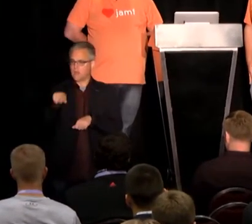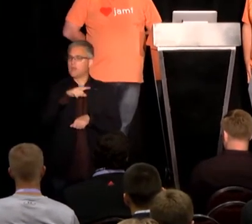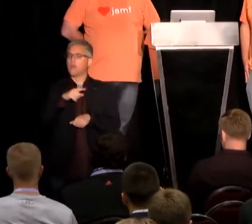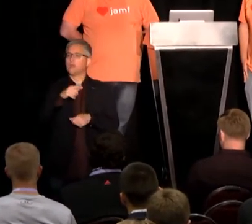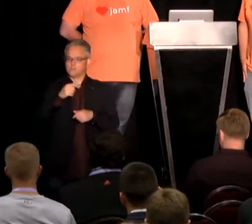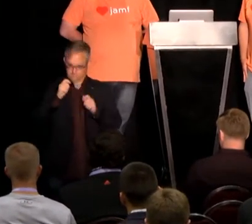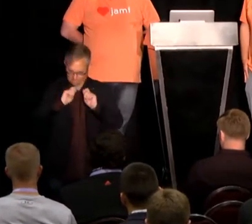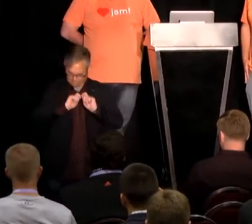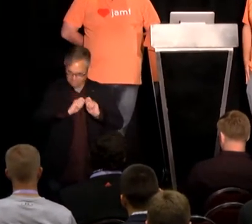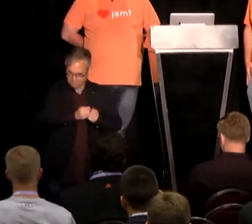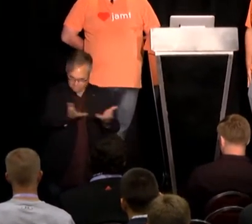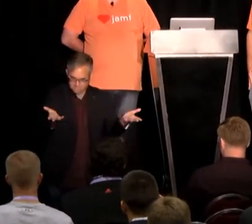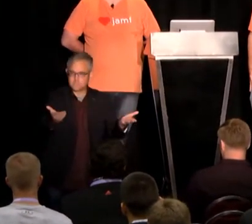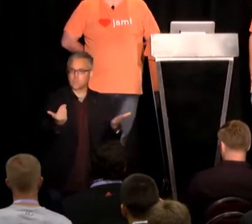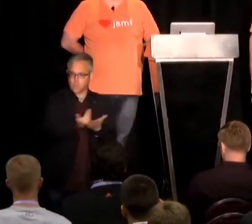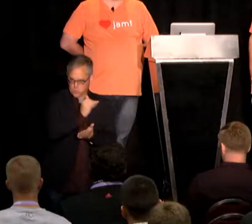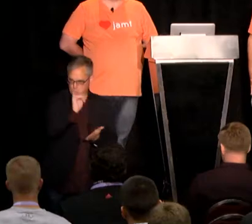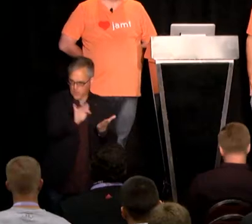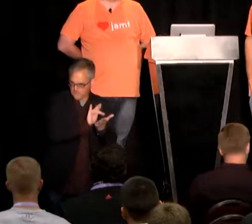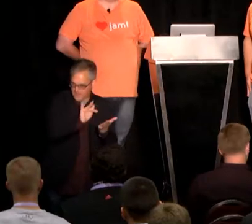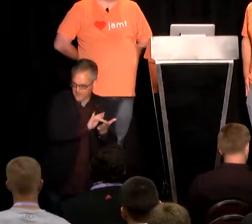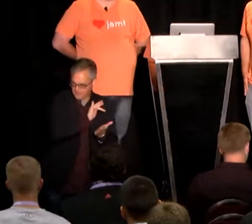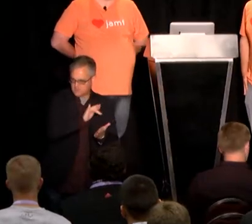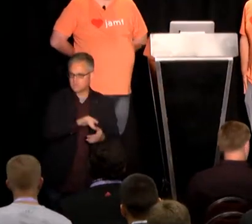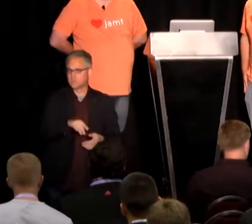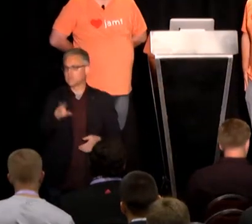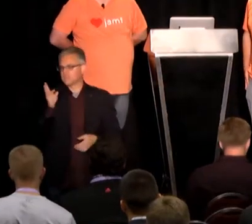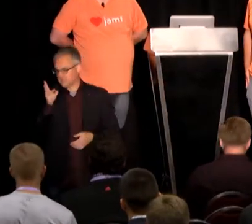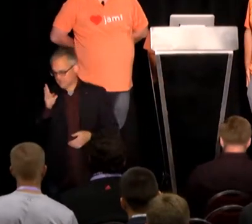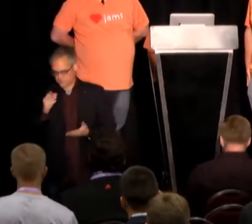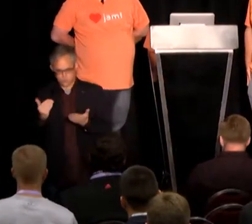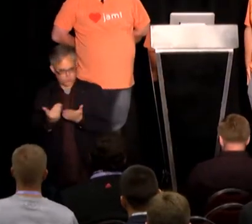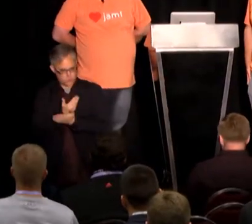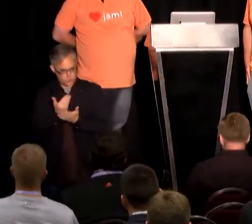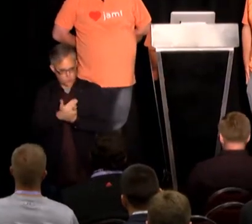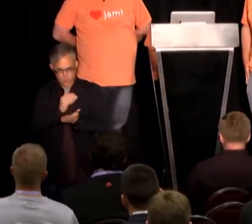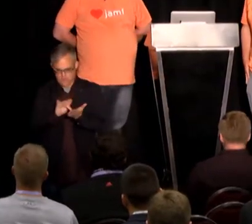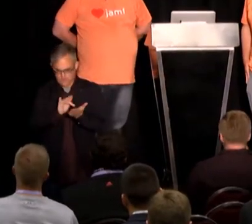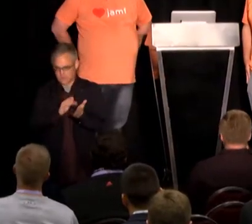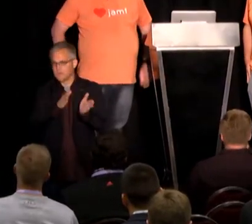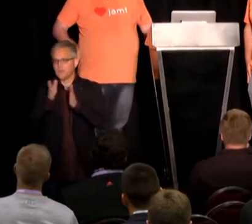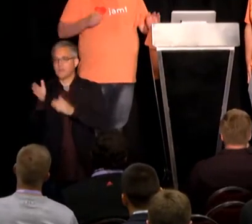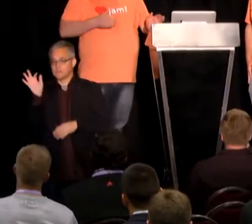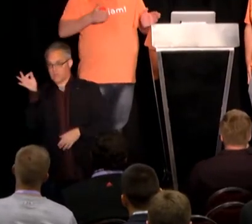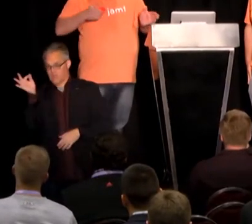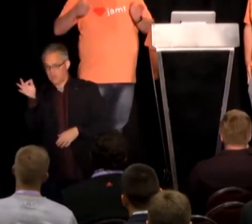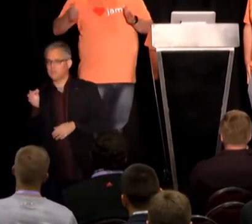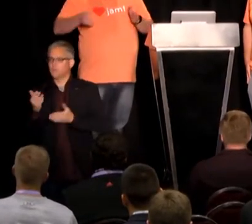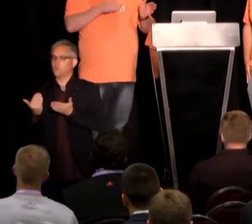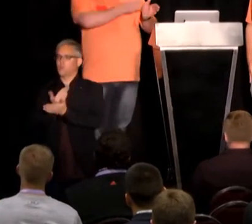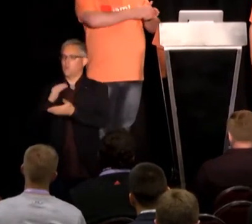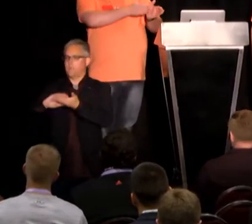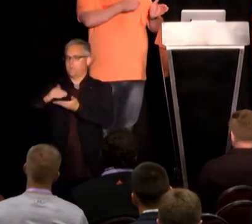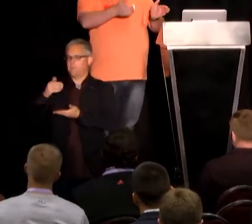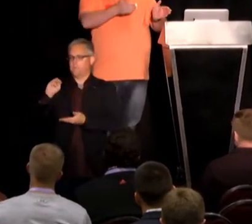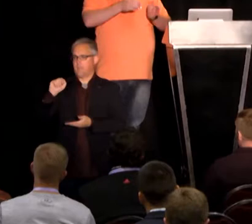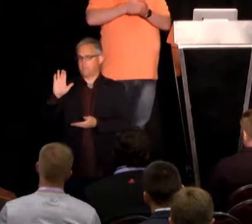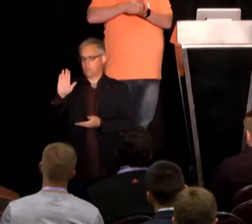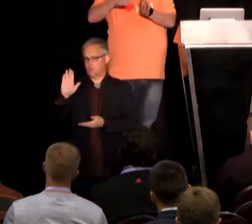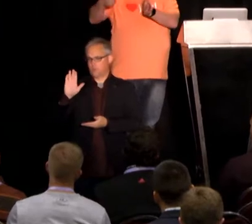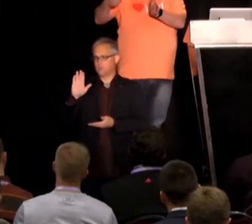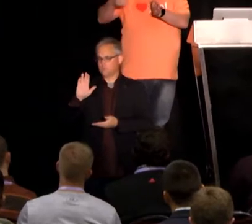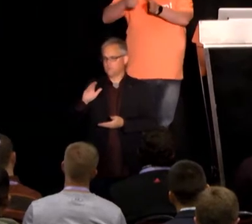All sixth graders coming in this school year got new iPads. All ninth graders got new MacBooks. And that's the same refresh cycle. They keep those devices